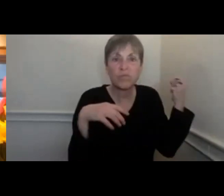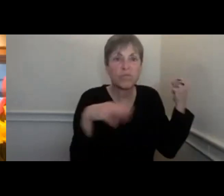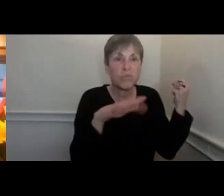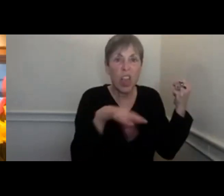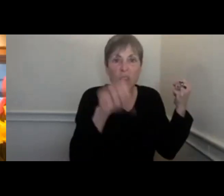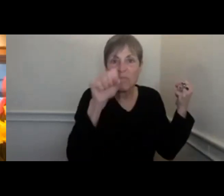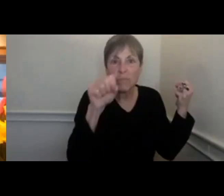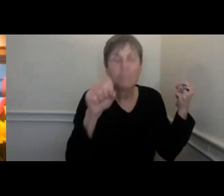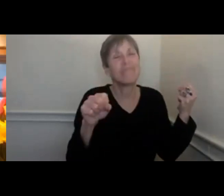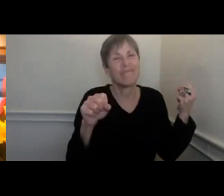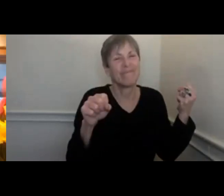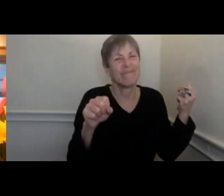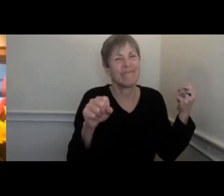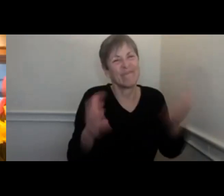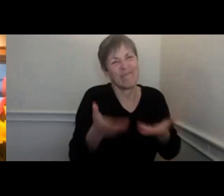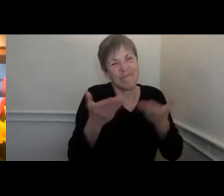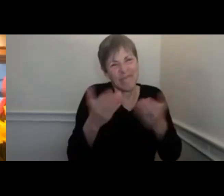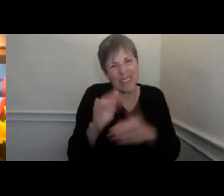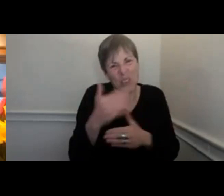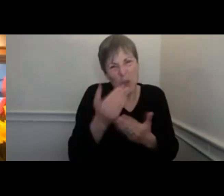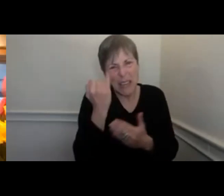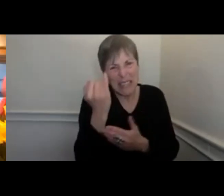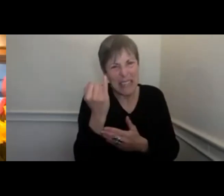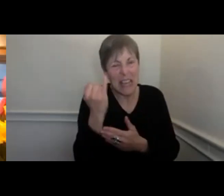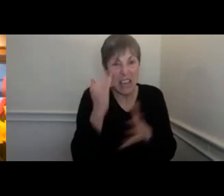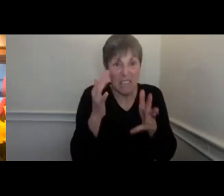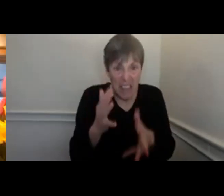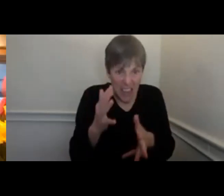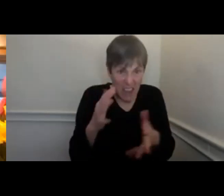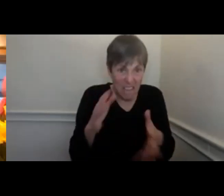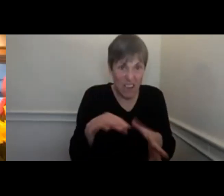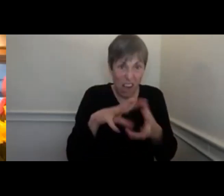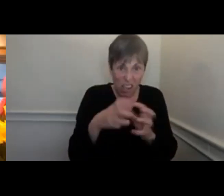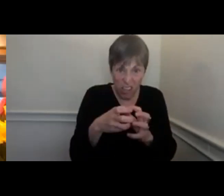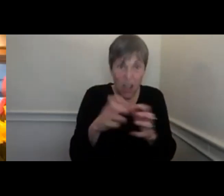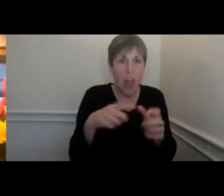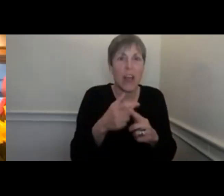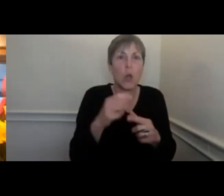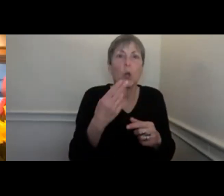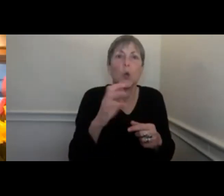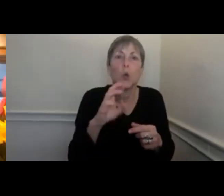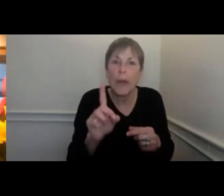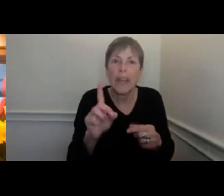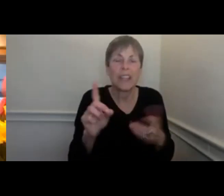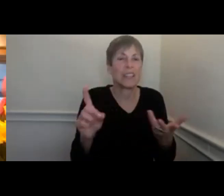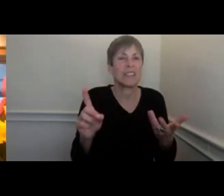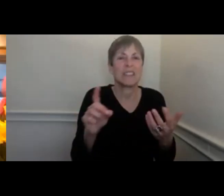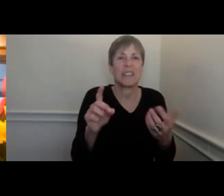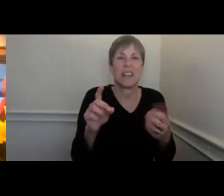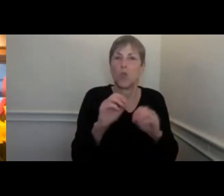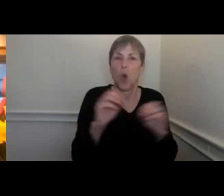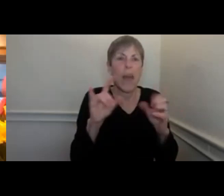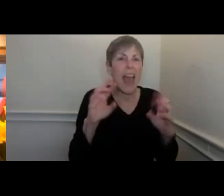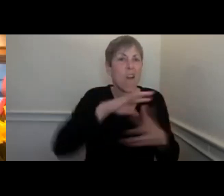do recommend, because in that context, it will reduce humidity, right? And increase airflow between plants, which will